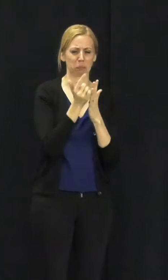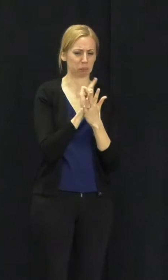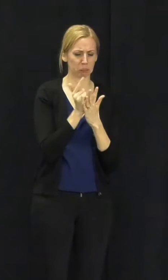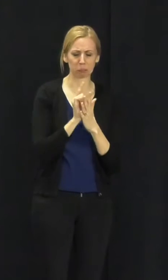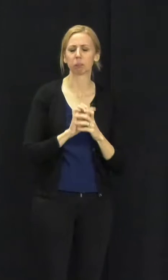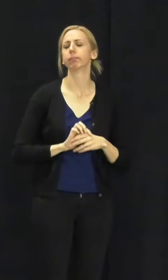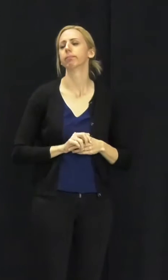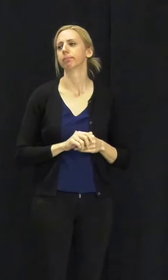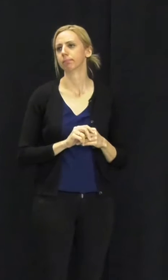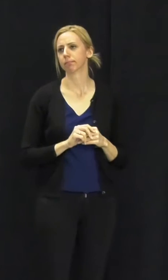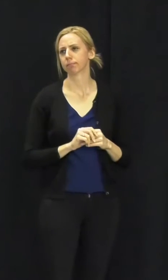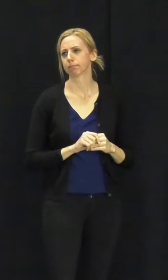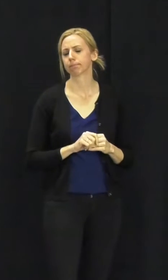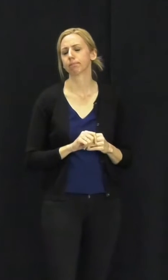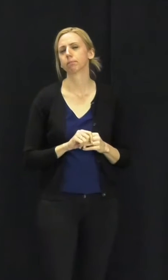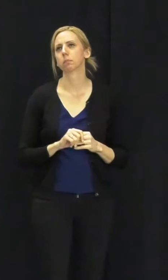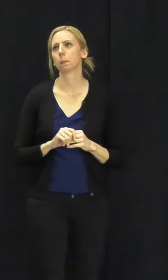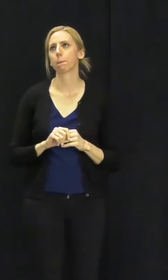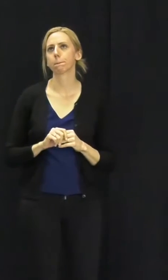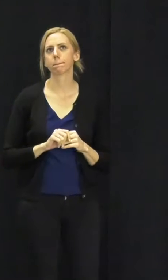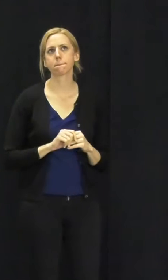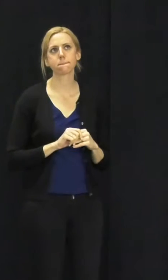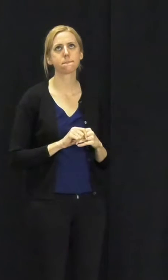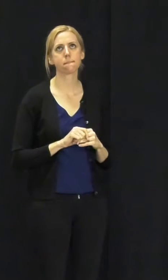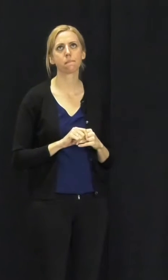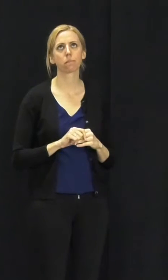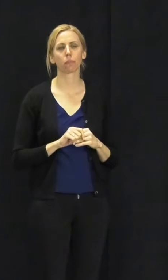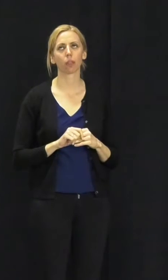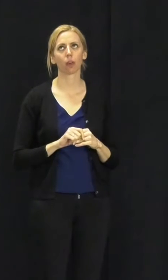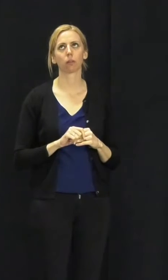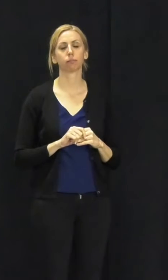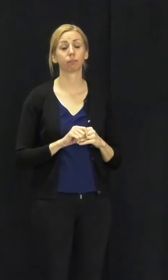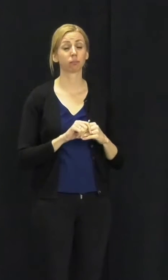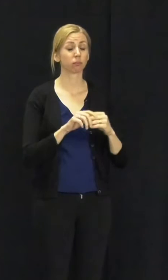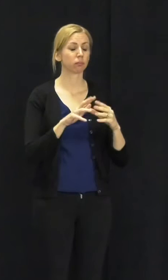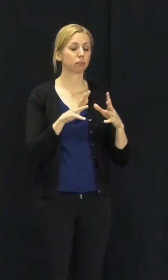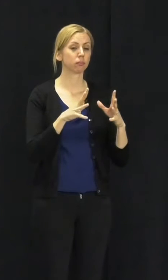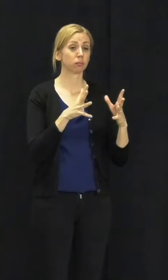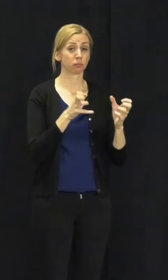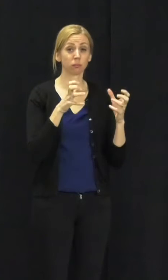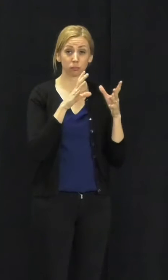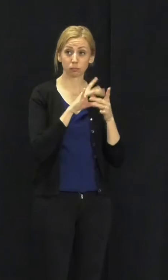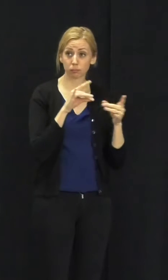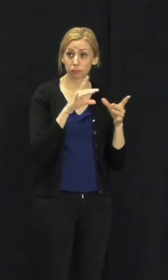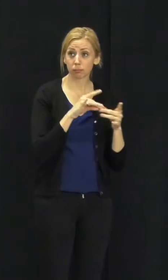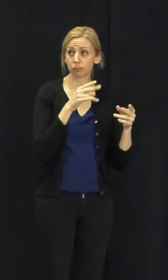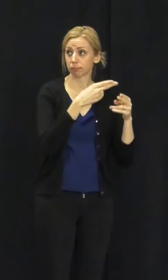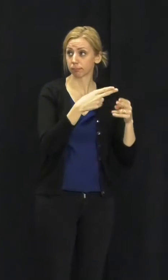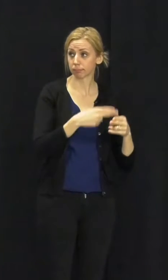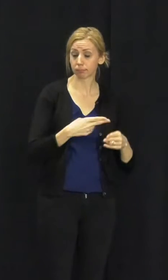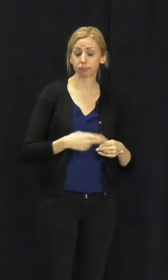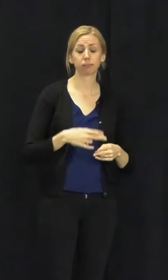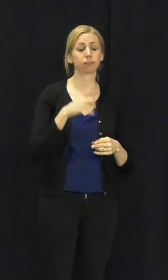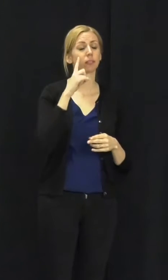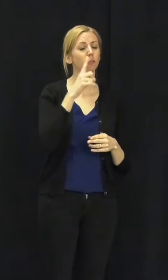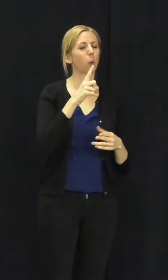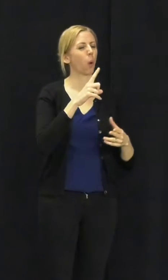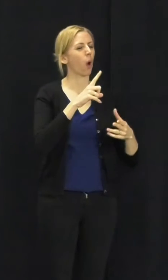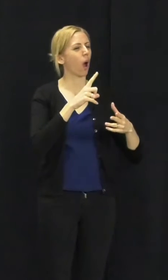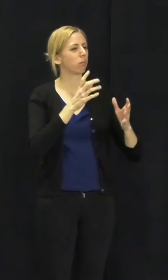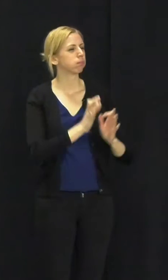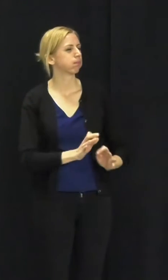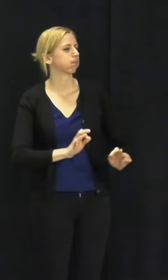up. I'm not implying that this particular study is messed up, but there are flaws and there are absences. But I think it's a great opportunity for